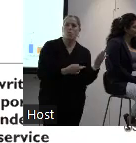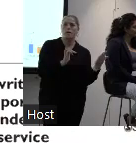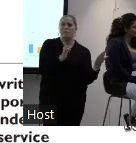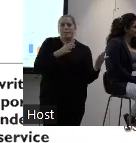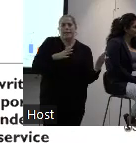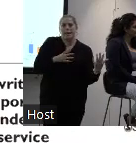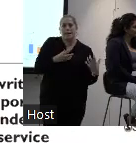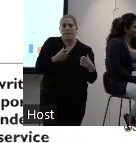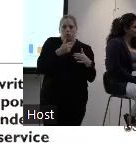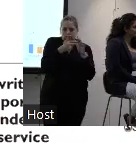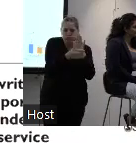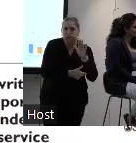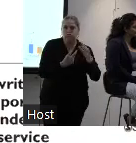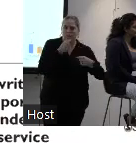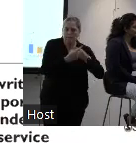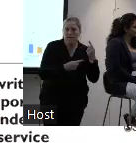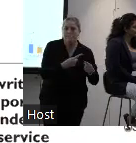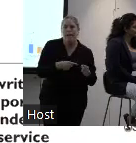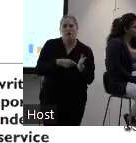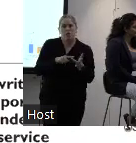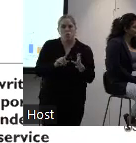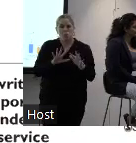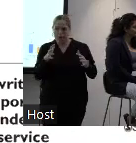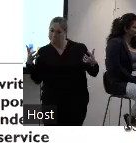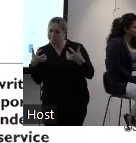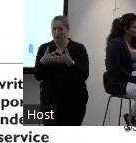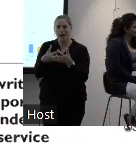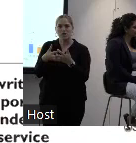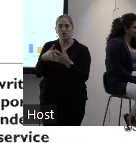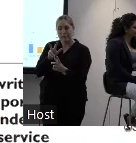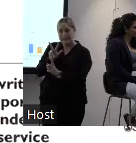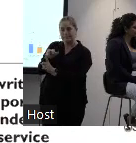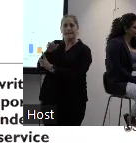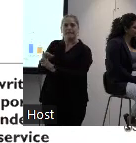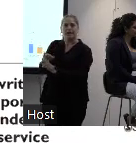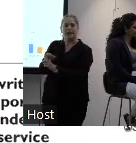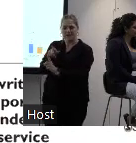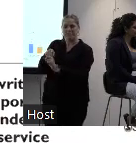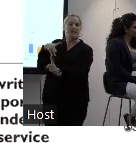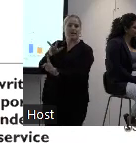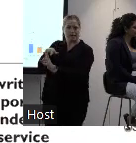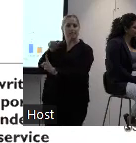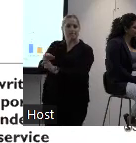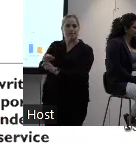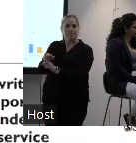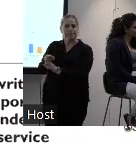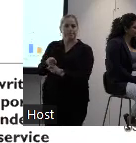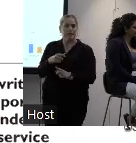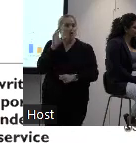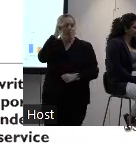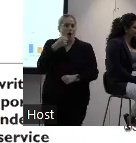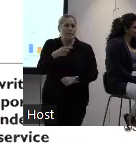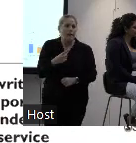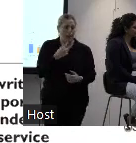addressed in addition to the specific diagnosis of autism. And I should say this was 85 reports for children who had received a diagnosis of autism.